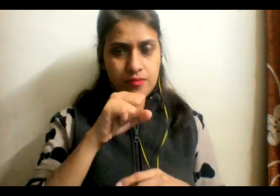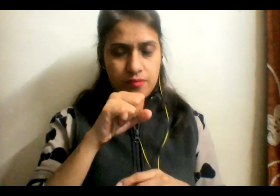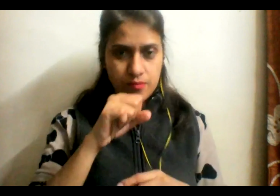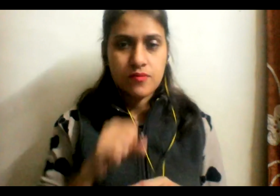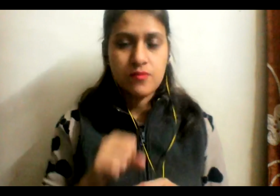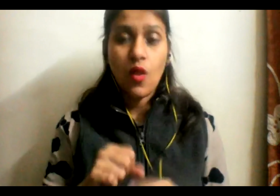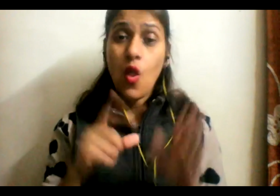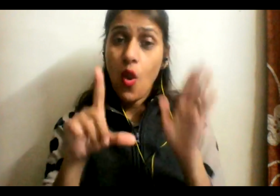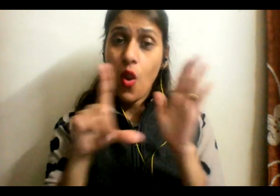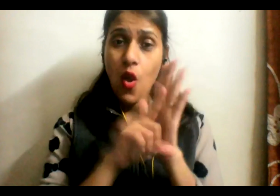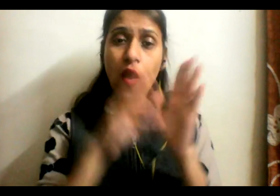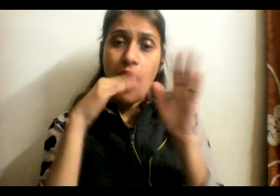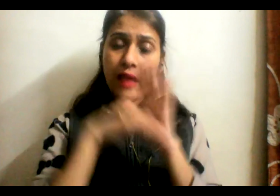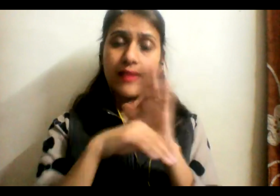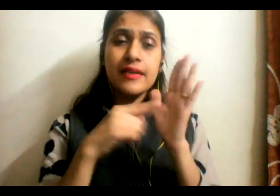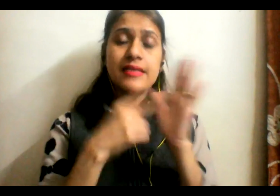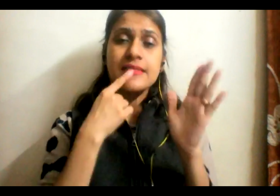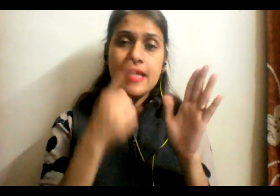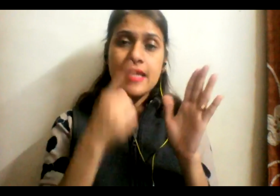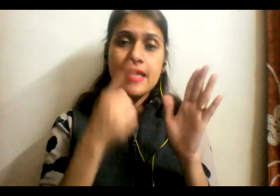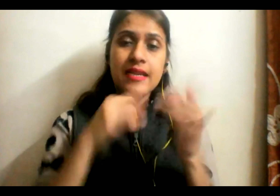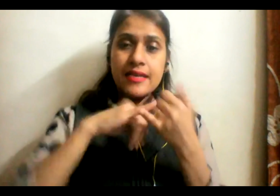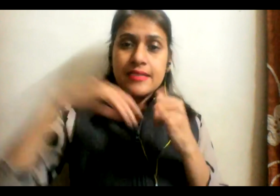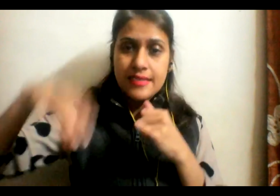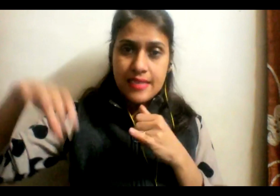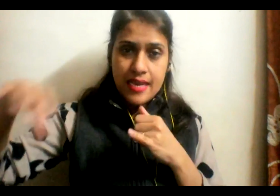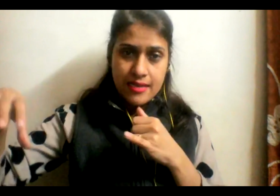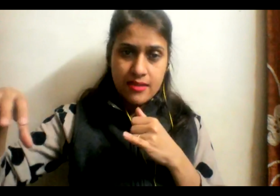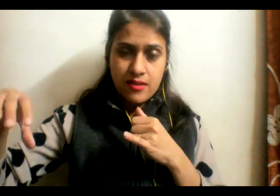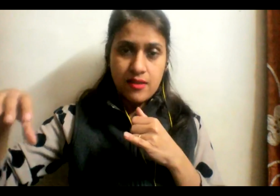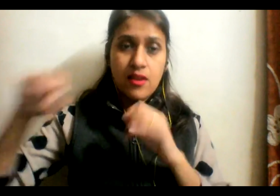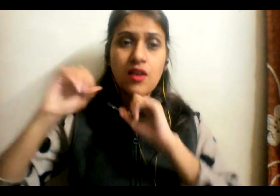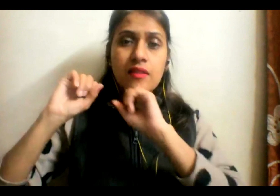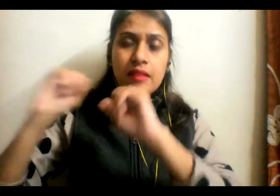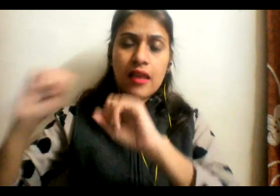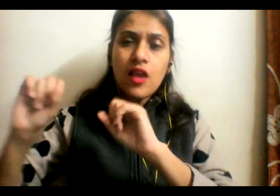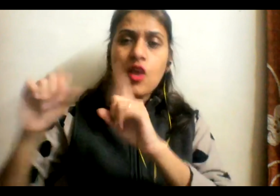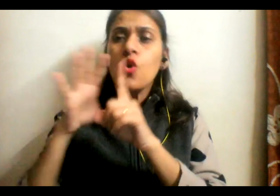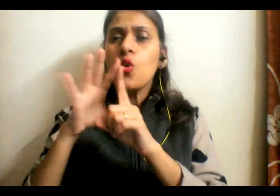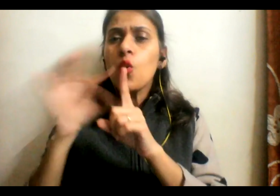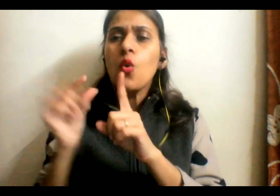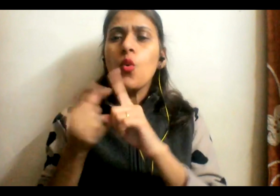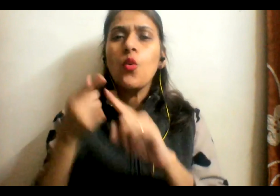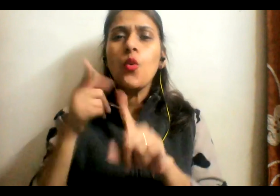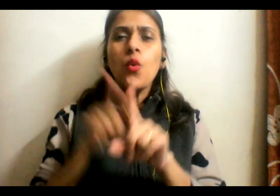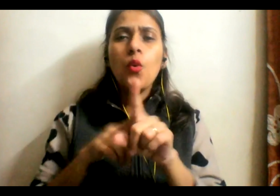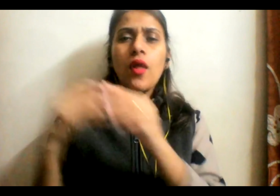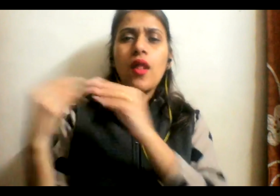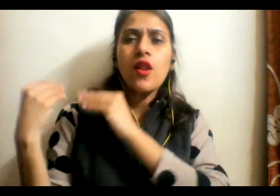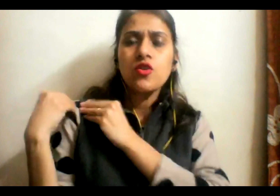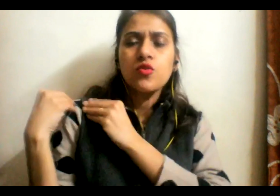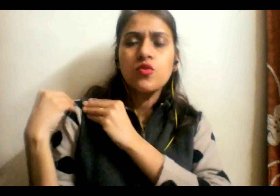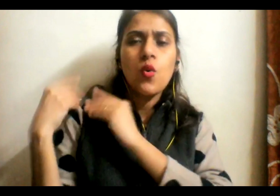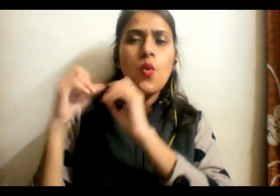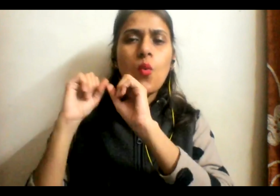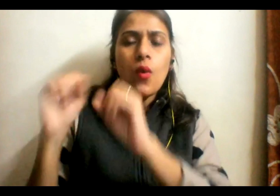the law that the states have already been indicated as to what their duties are under the act.